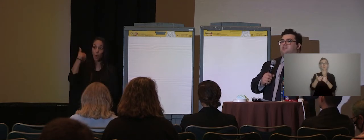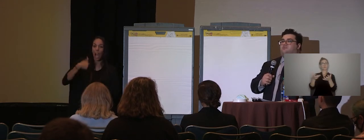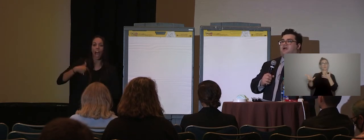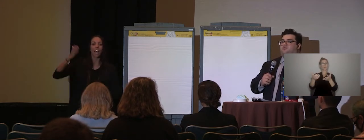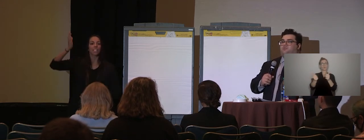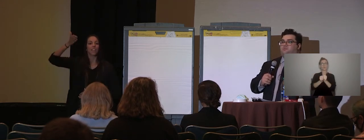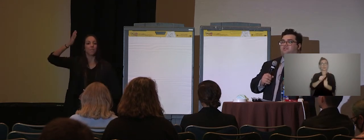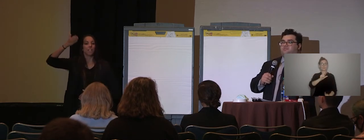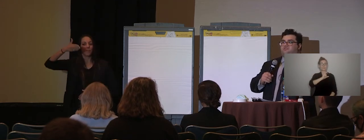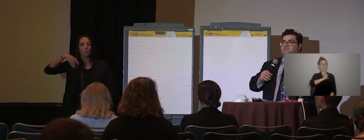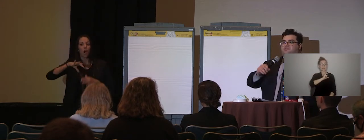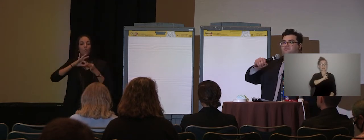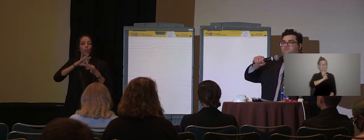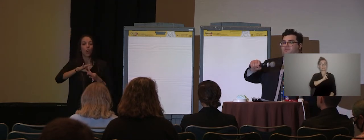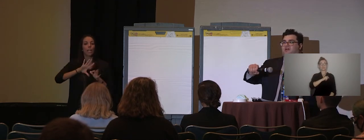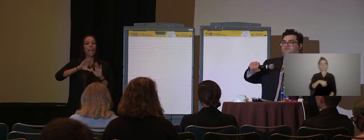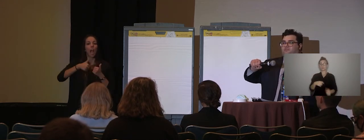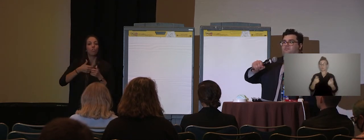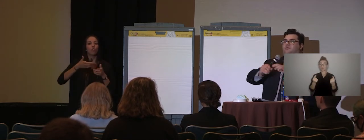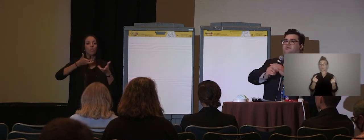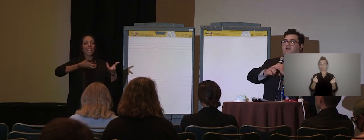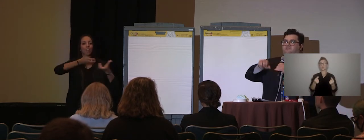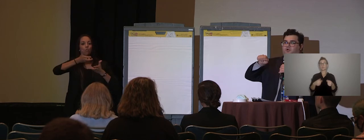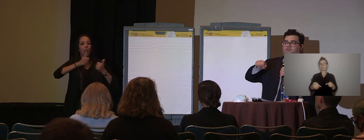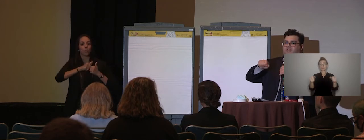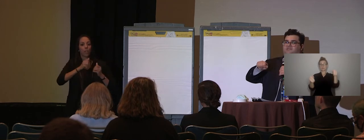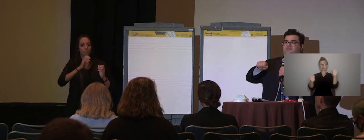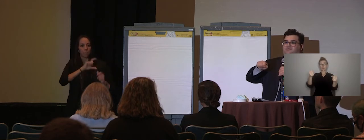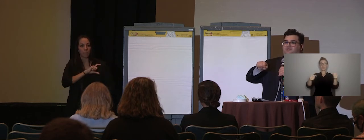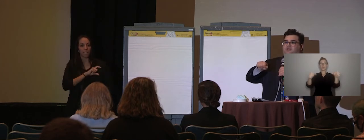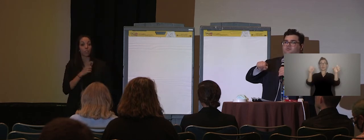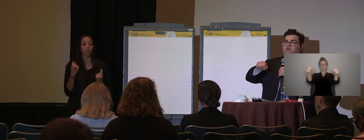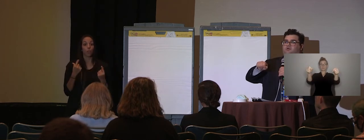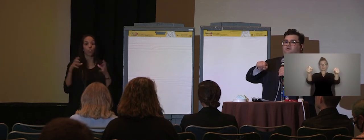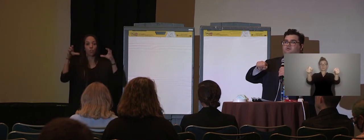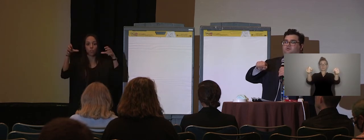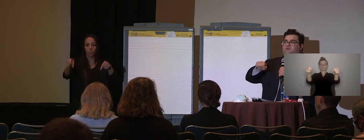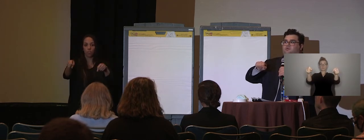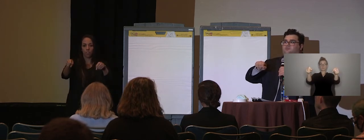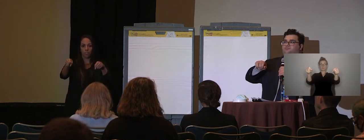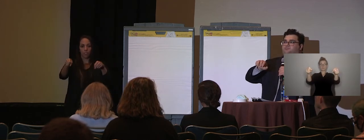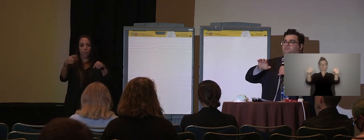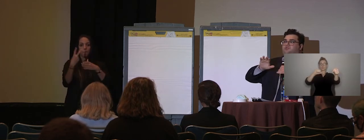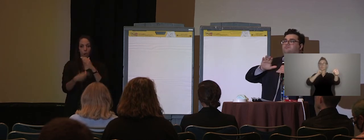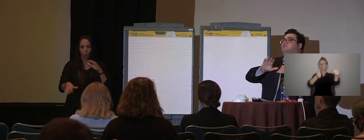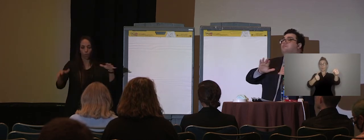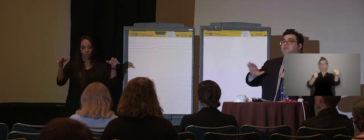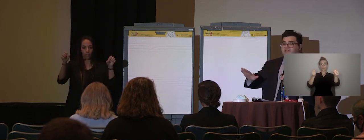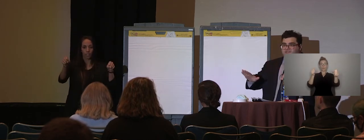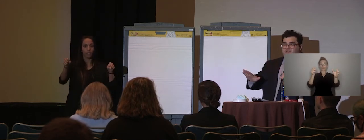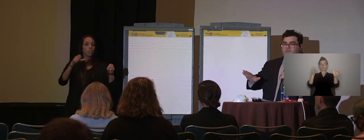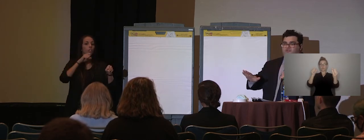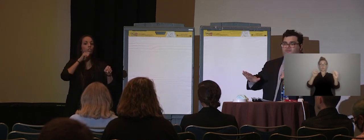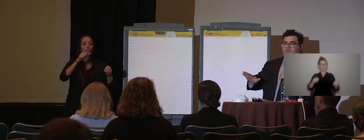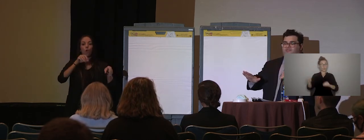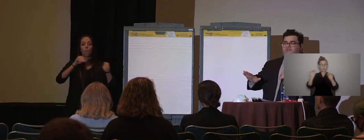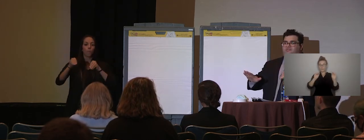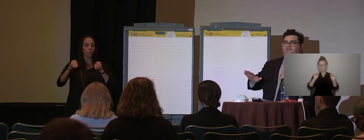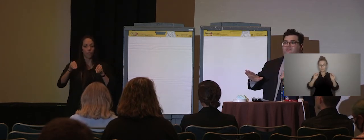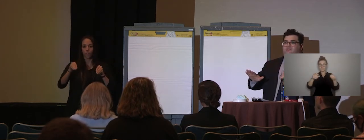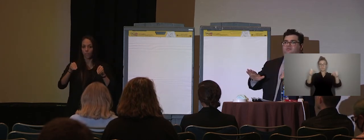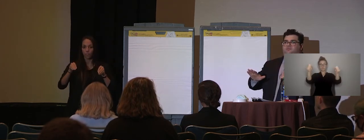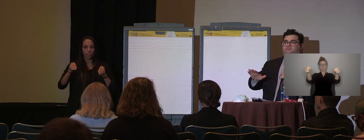to interact with police, which is have both hands on the steering wheel, don't make any sudden